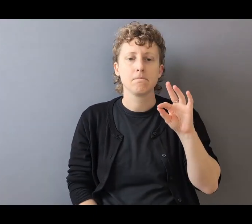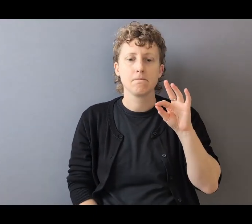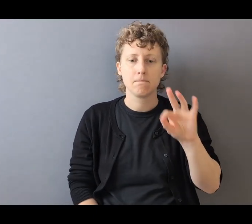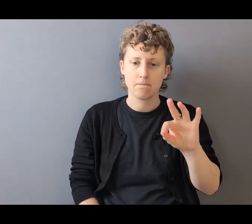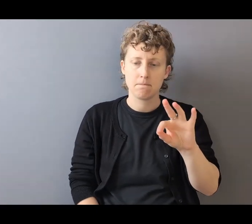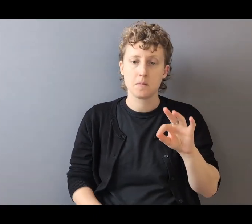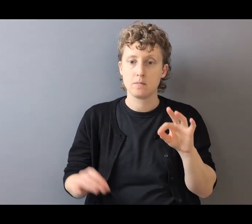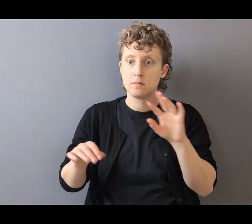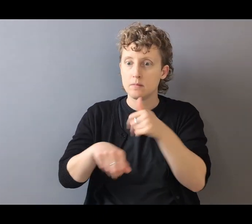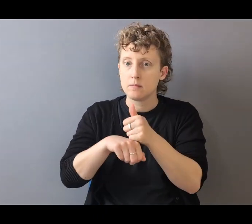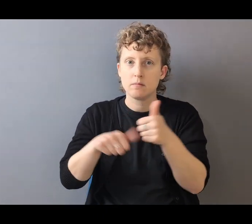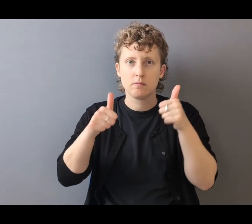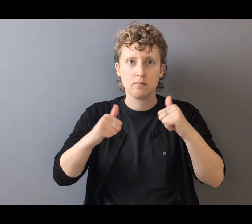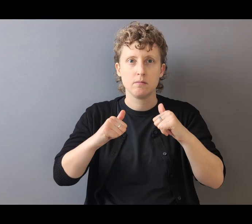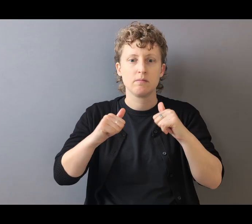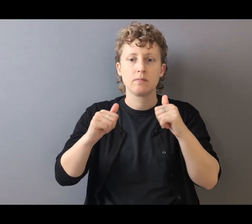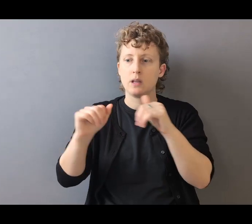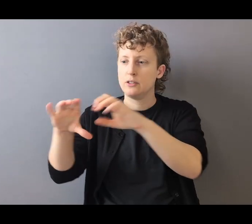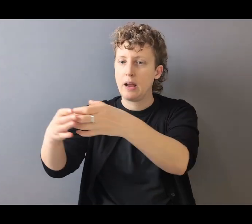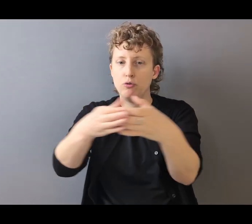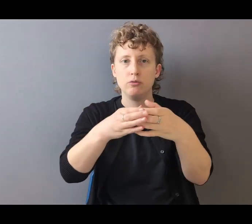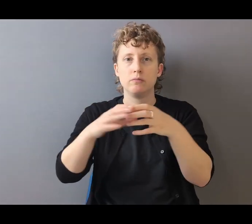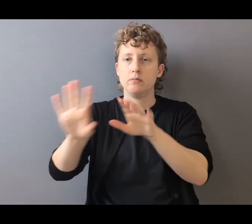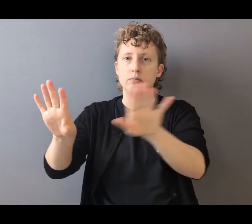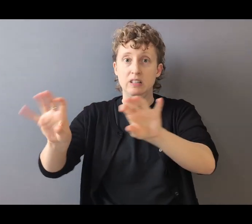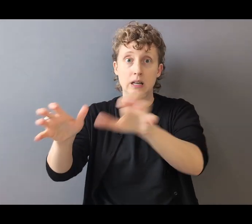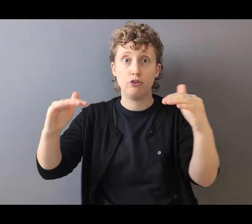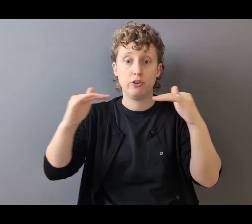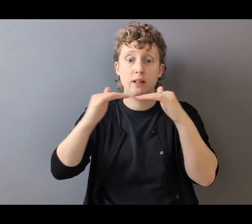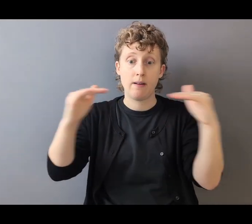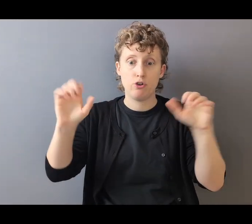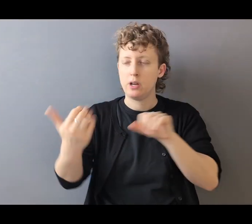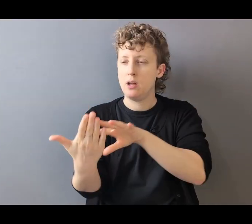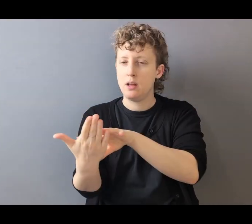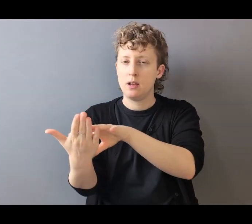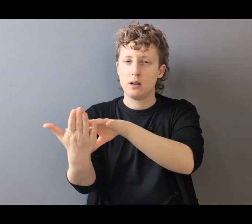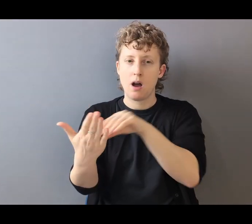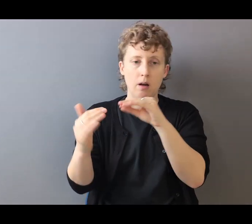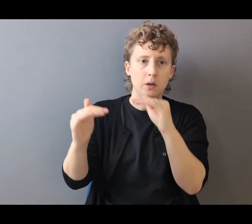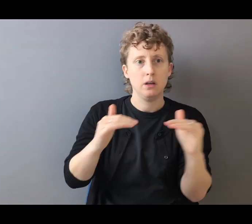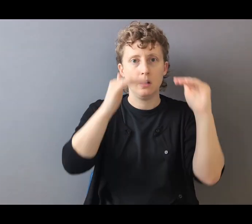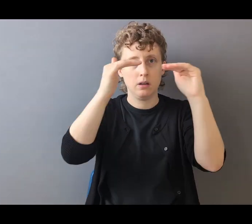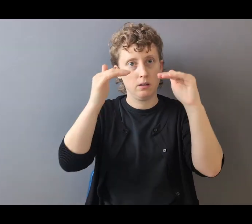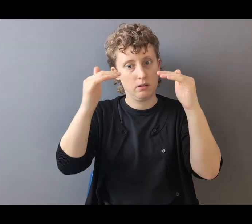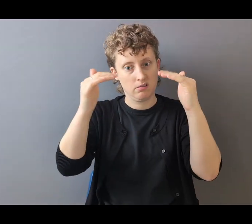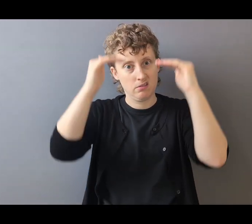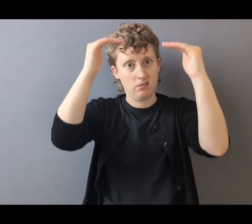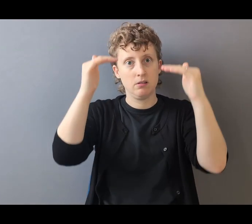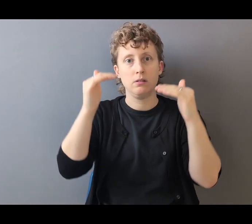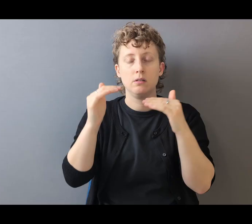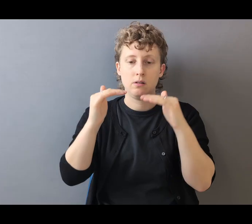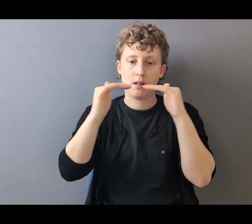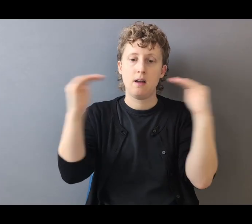be replicated with the different chapters. I'm sure this is already the case, but would be for me something that I think there would be an